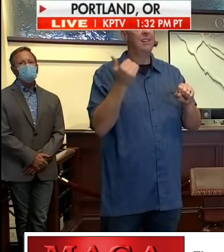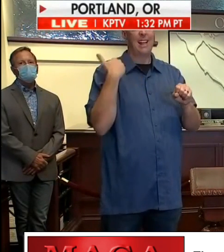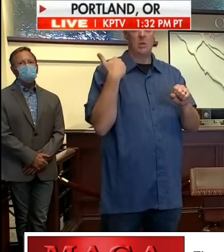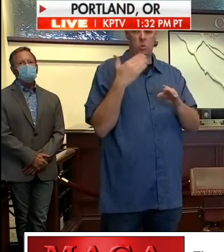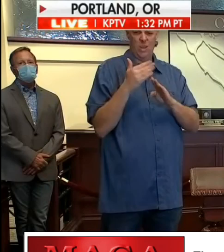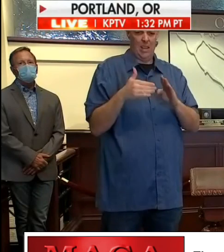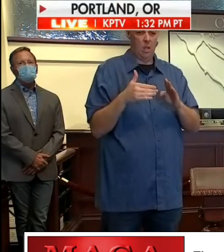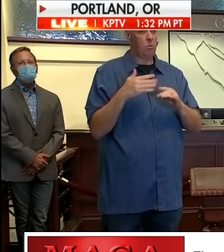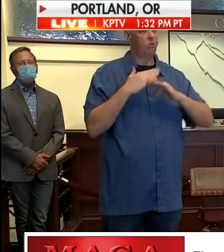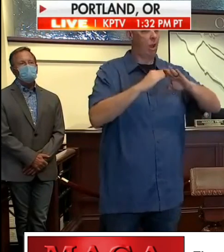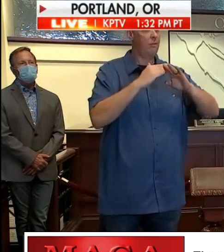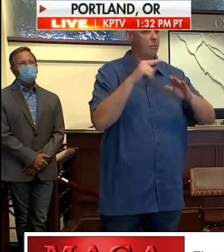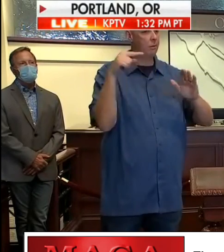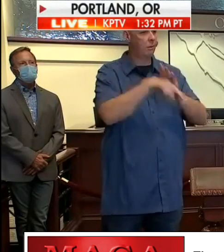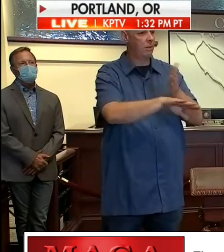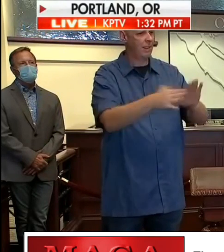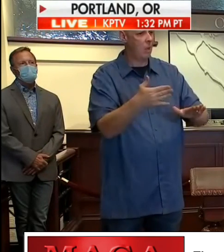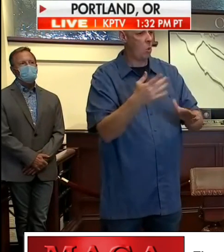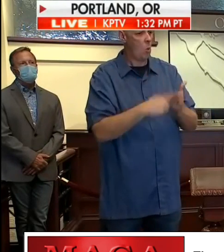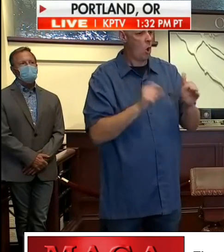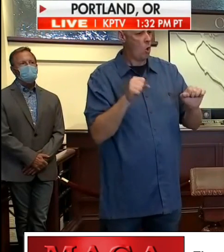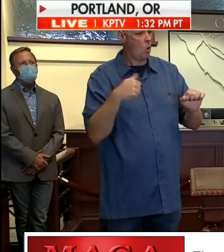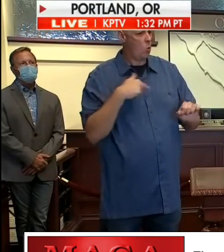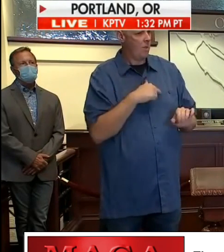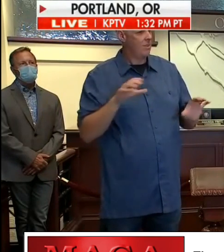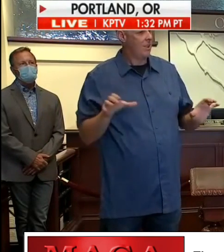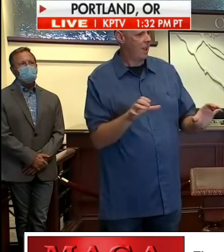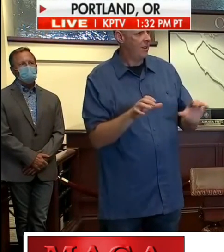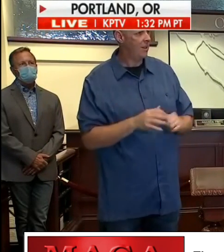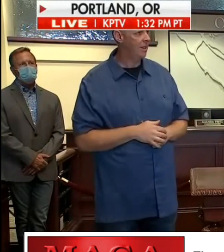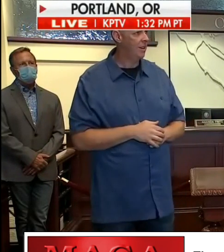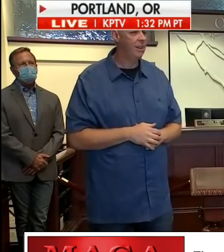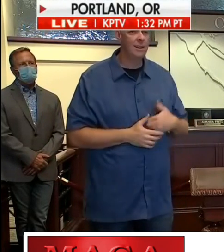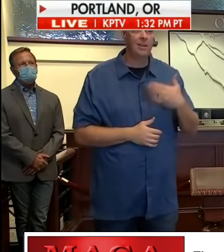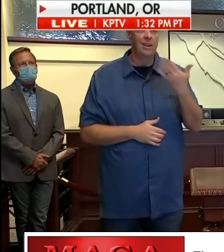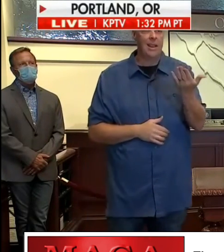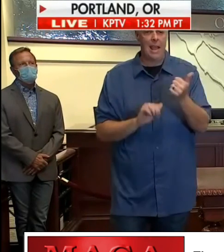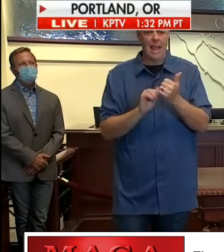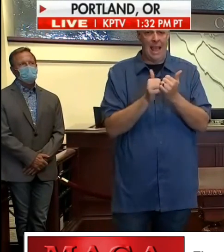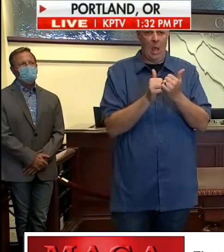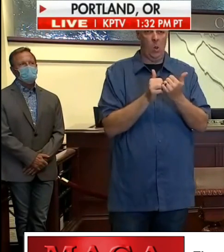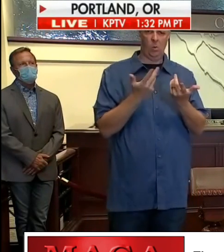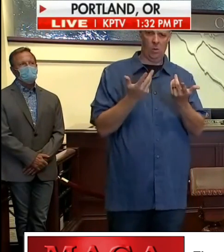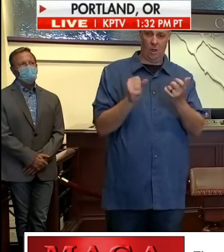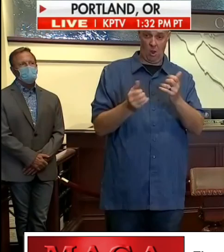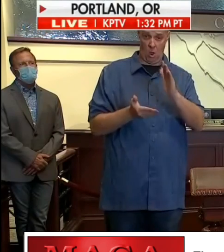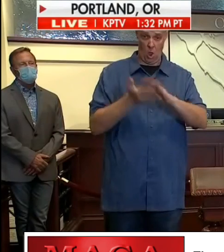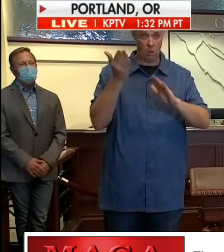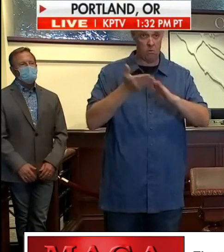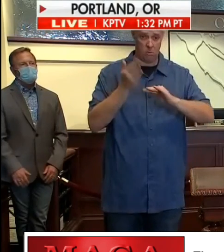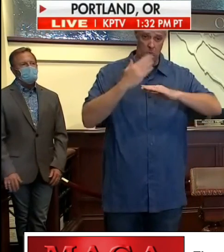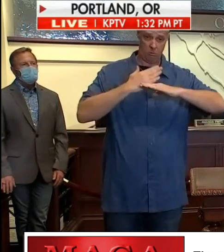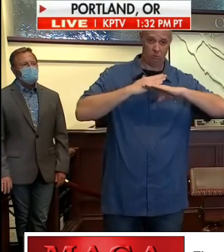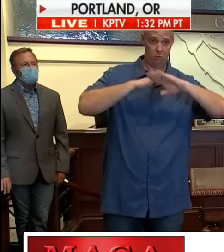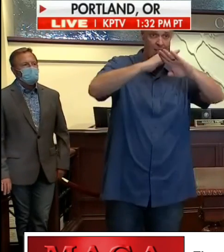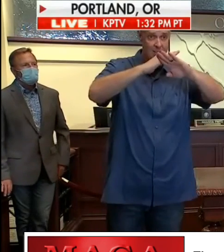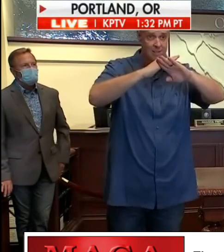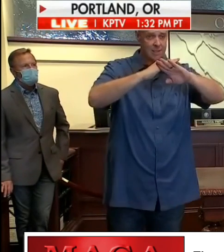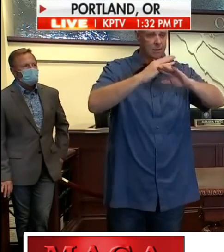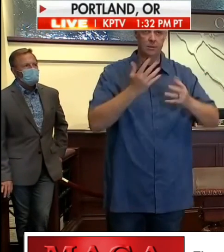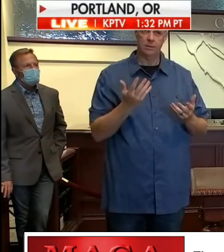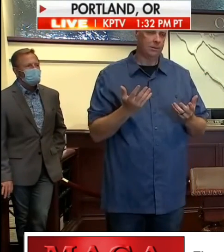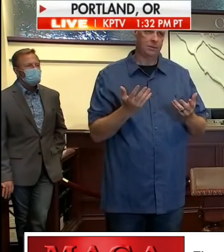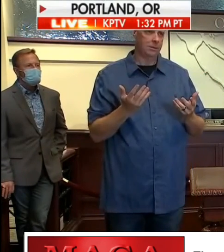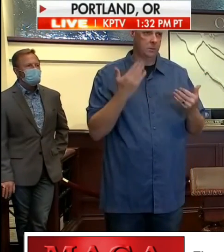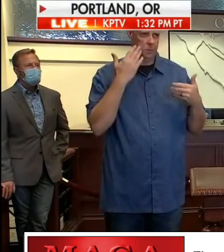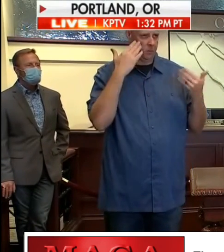like this? Well, I'm not sure how you specifically operationally can prevent this. And keep